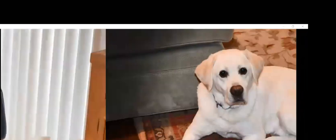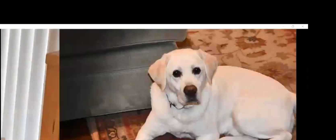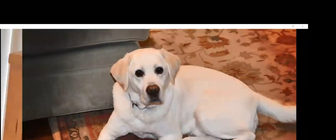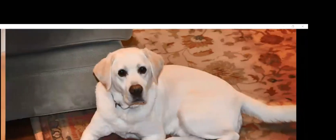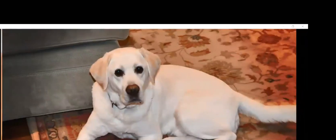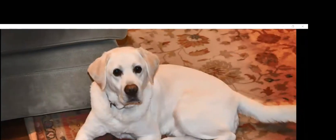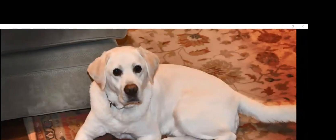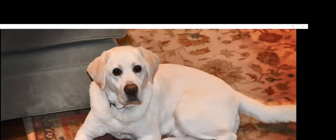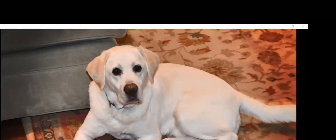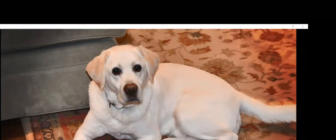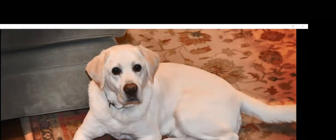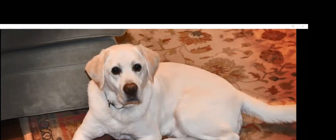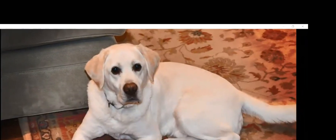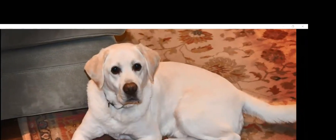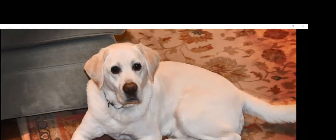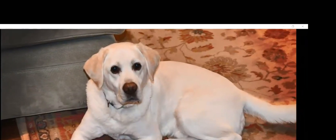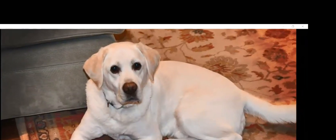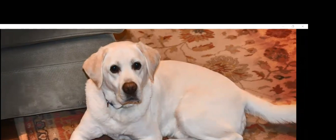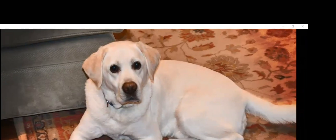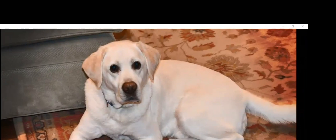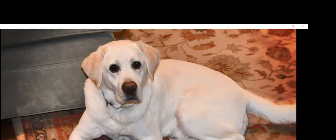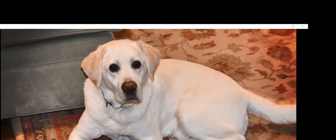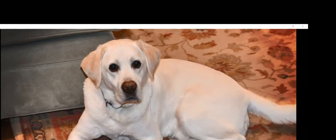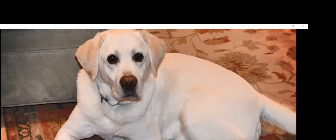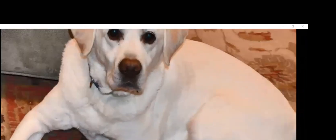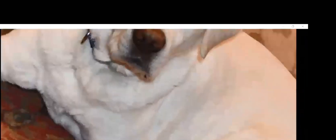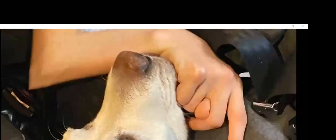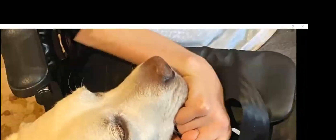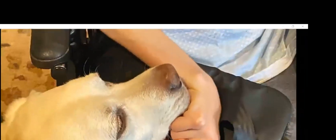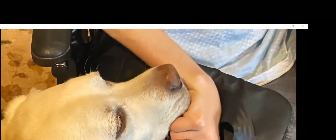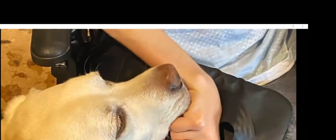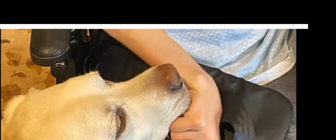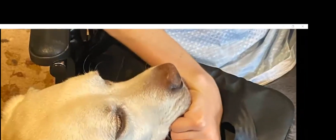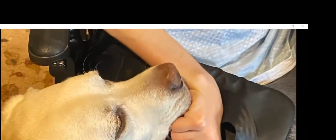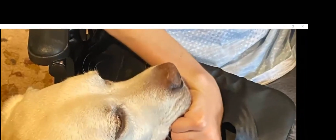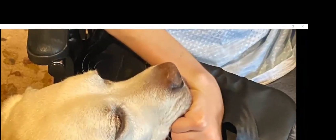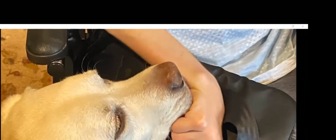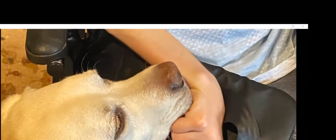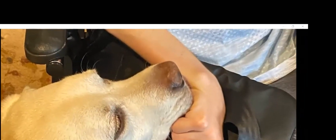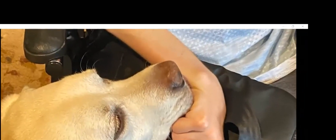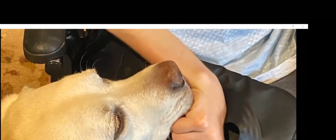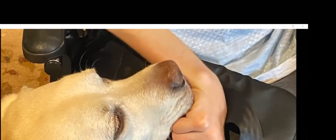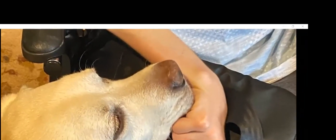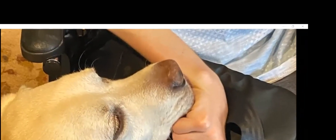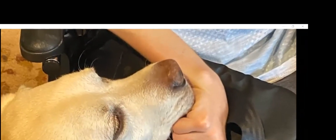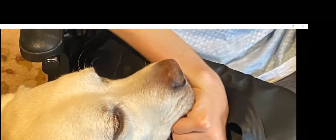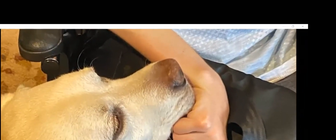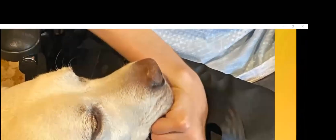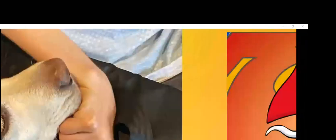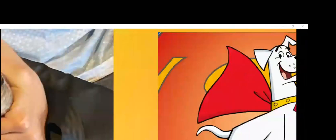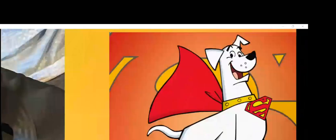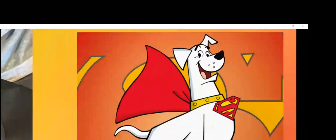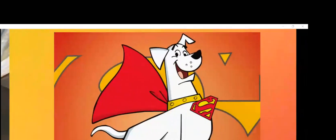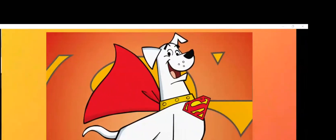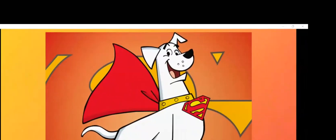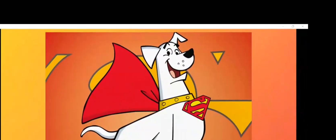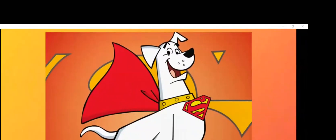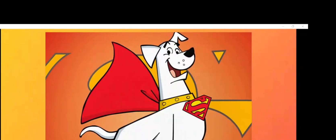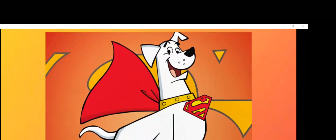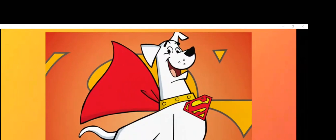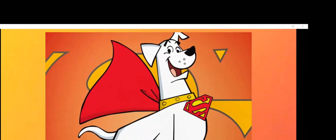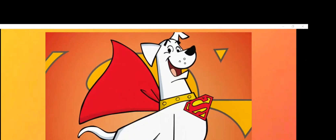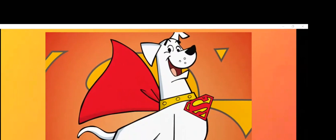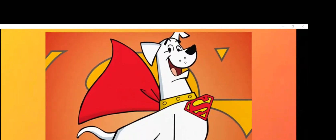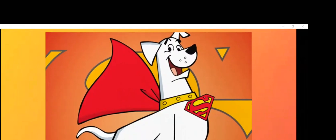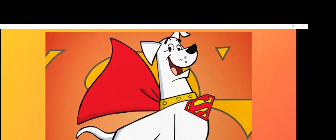sister, and co-star of this video, Anchor. Anchor is my therapy dog and the best companion ever. He has been overseeing production of my